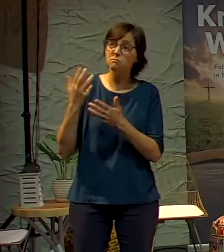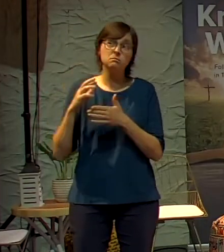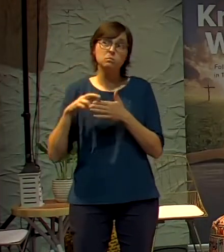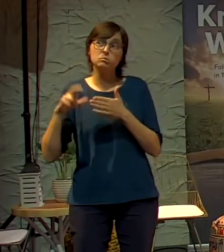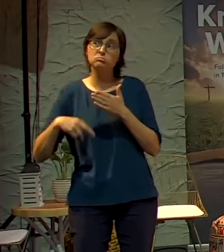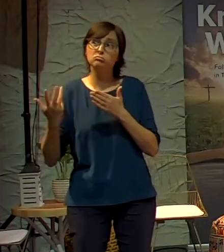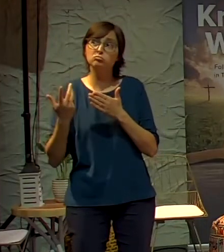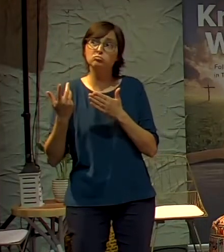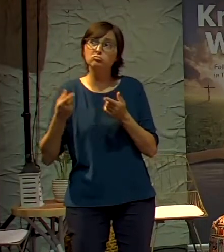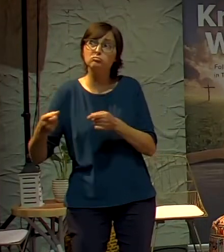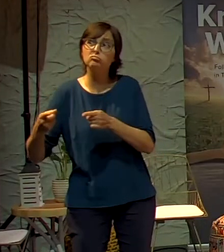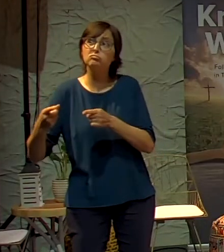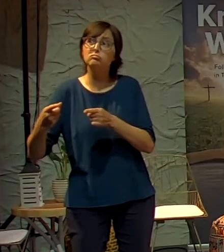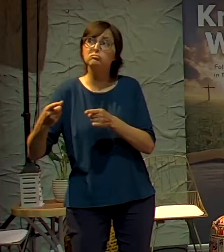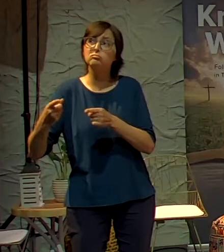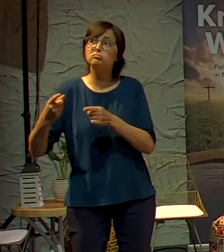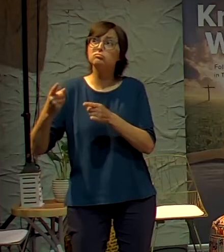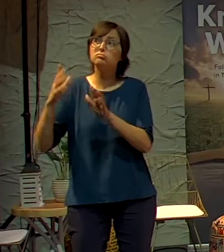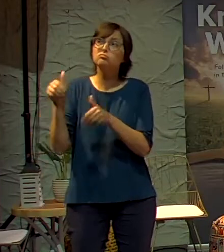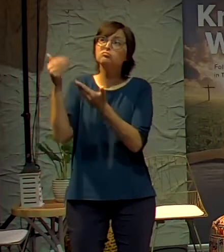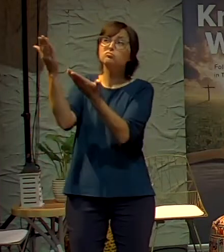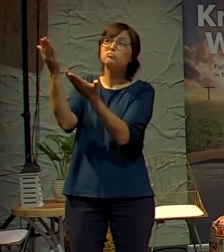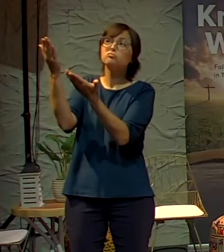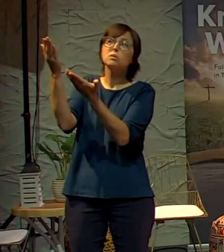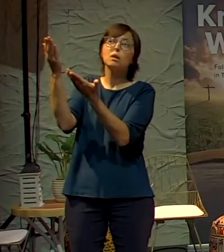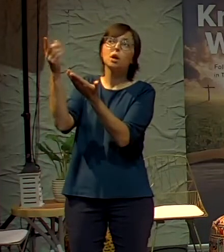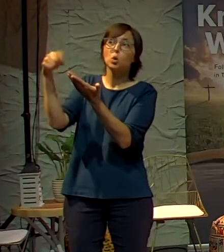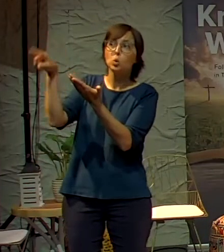be. I'll leave it up at your throne,